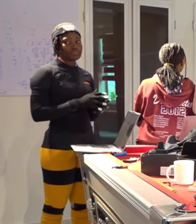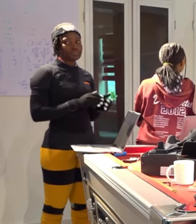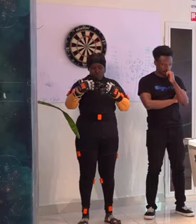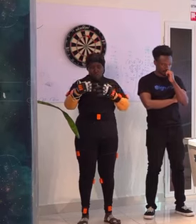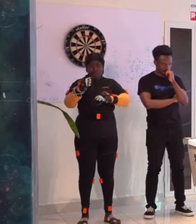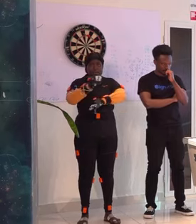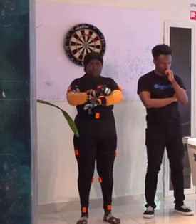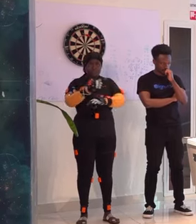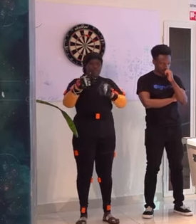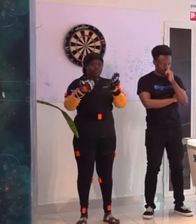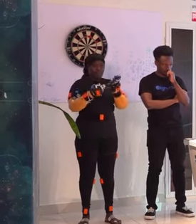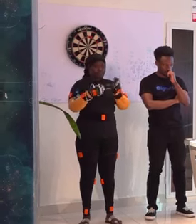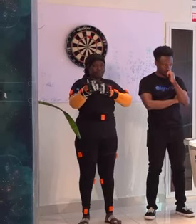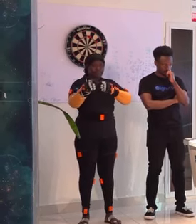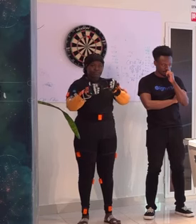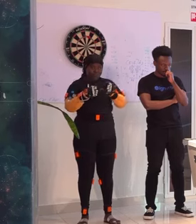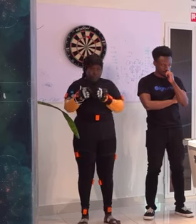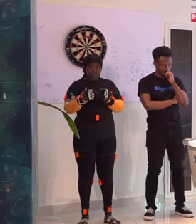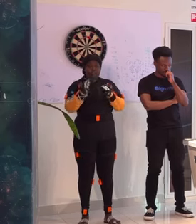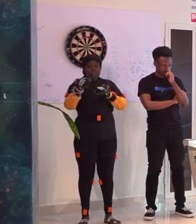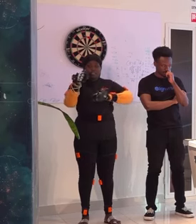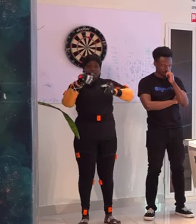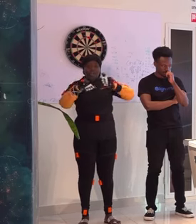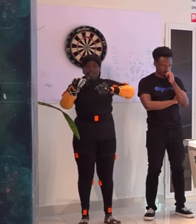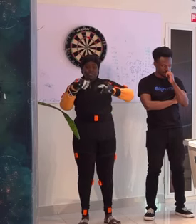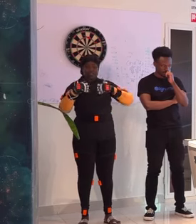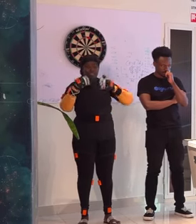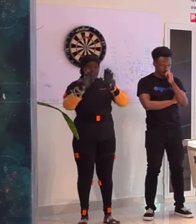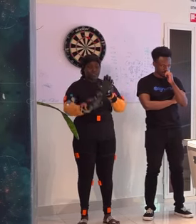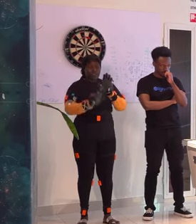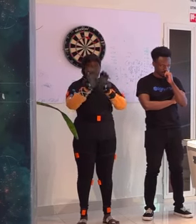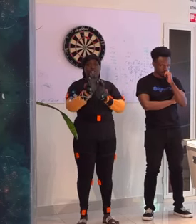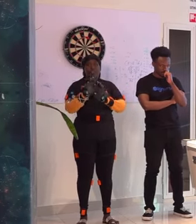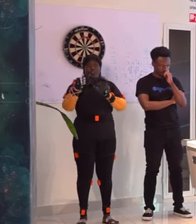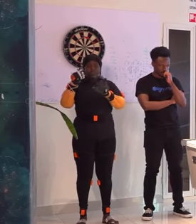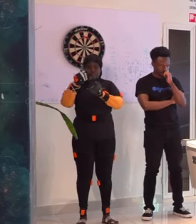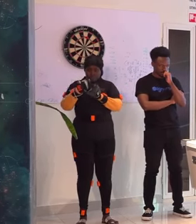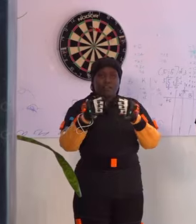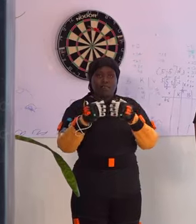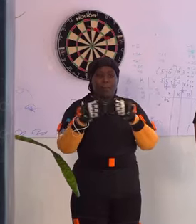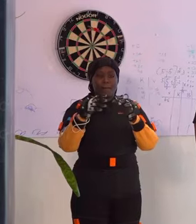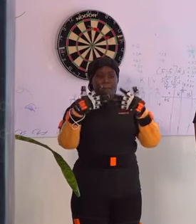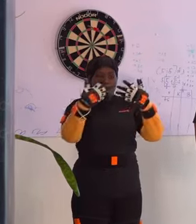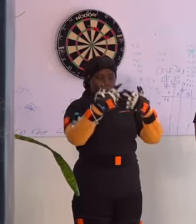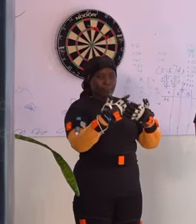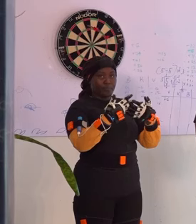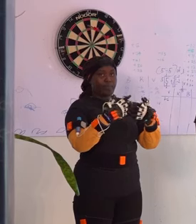on. Governance. These activities contribute to the development of advocacy skills in the next module will focus